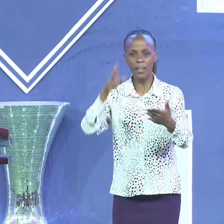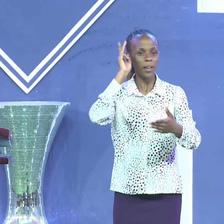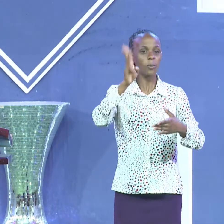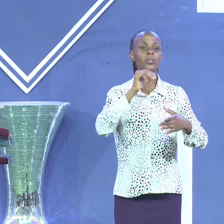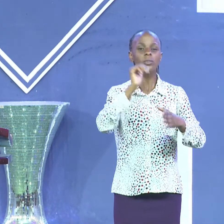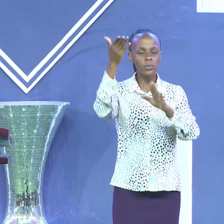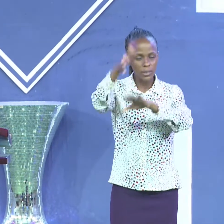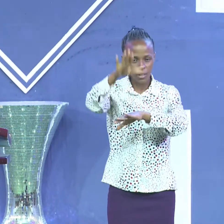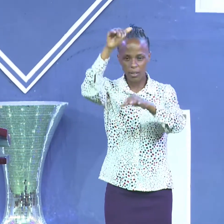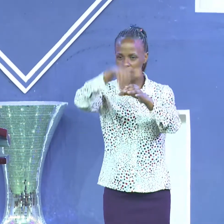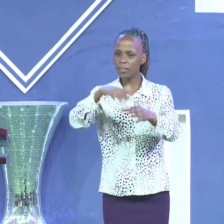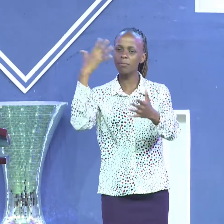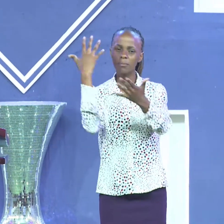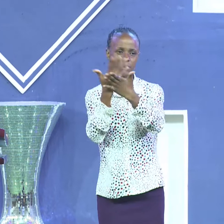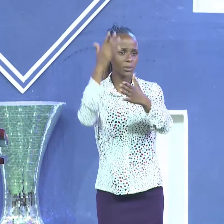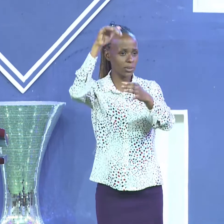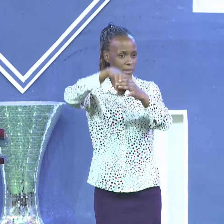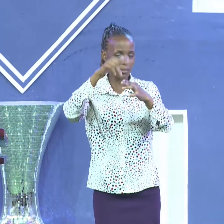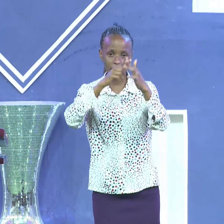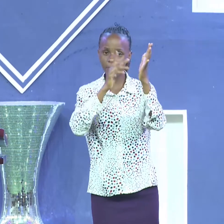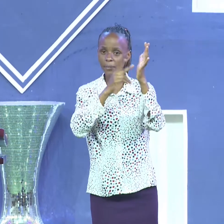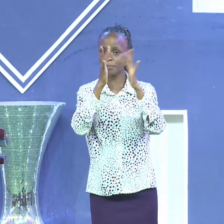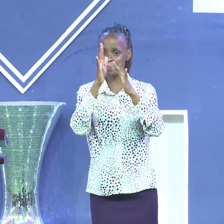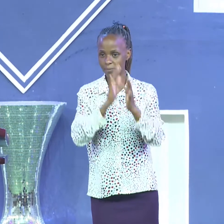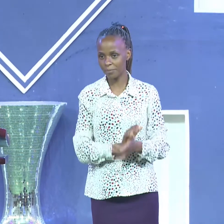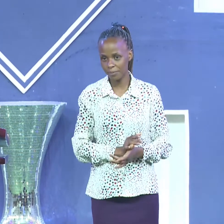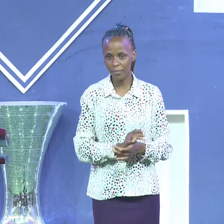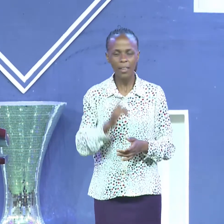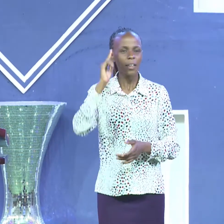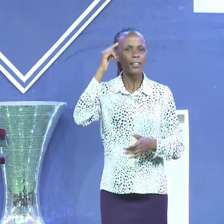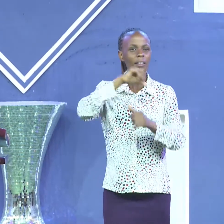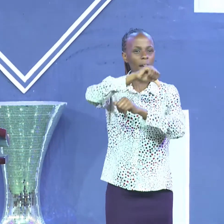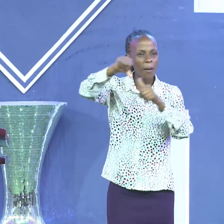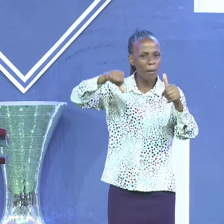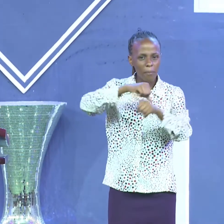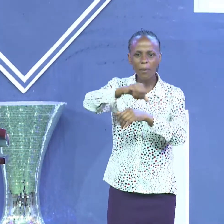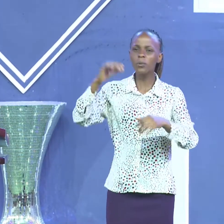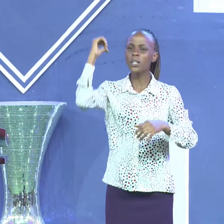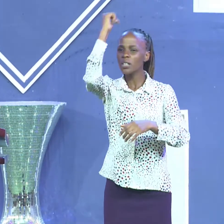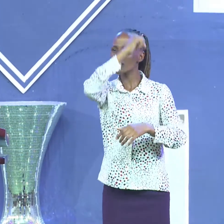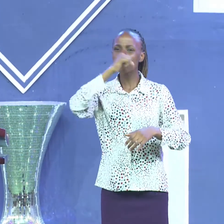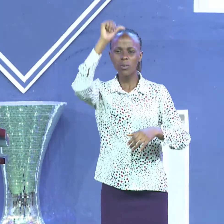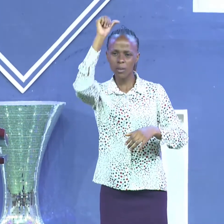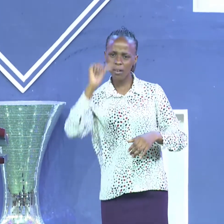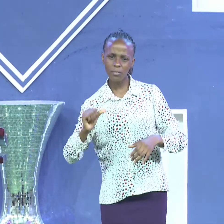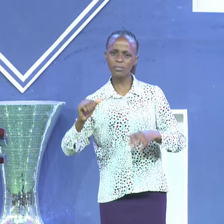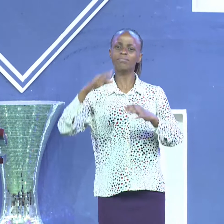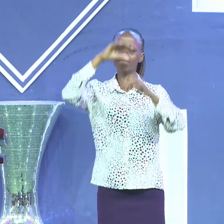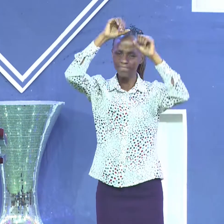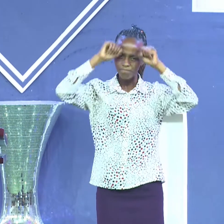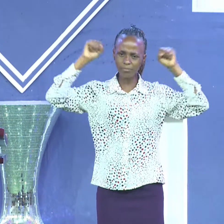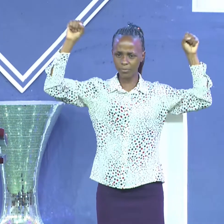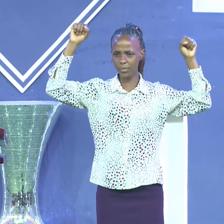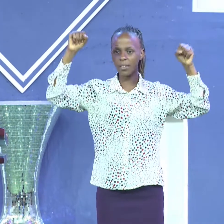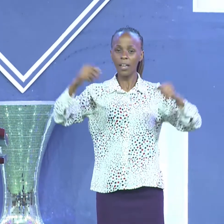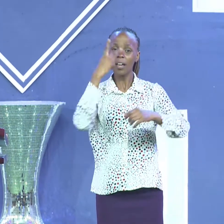We are not going to die in our prisons in Jesus' name. Think about Nelson Mandela.